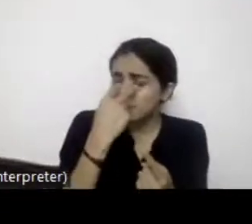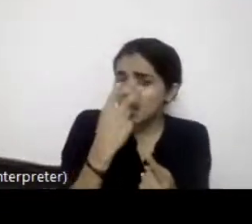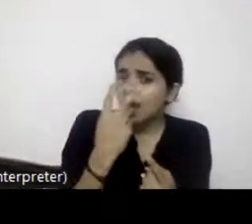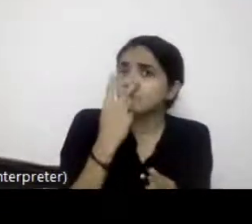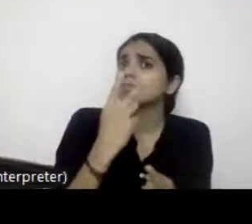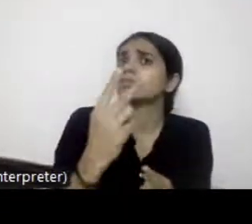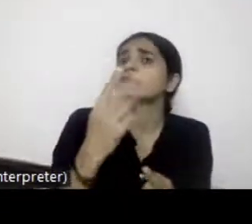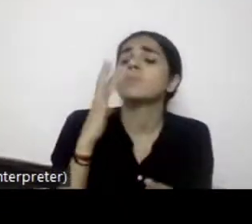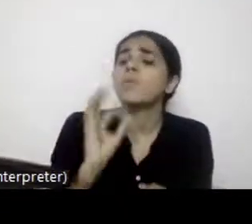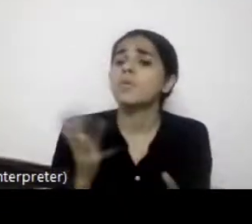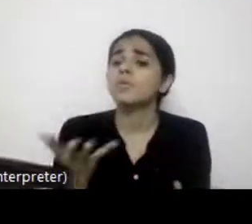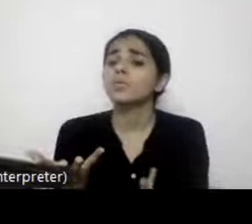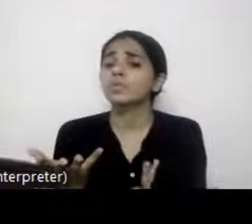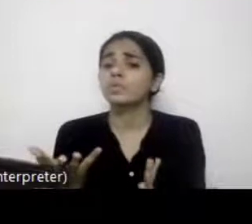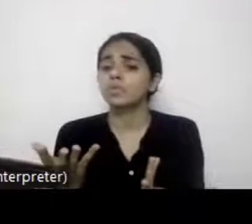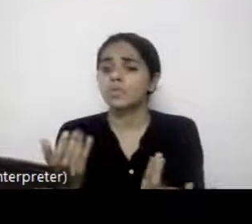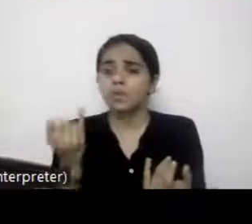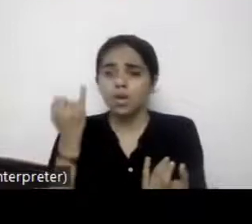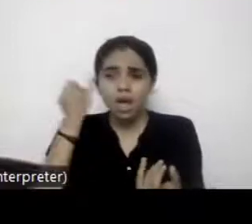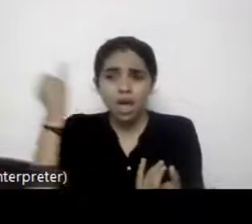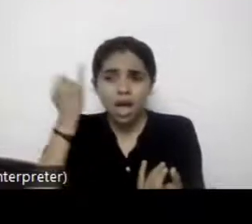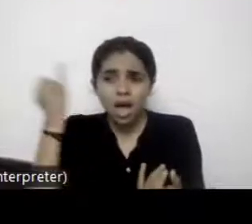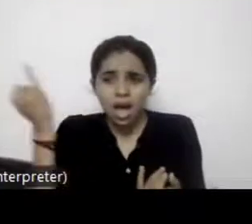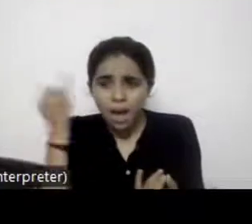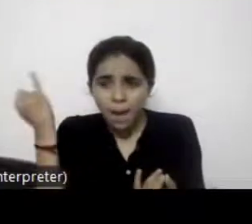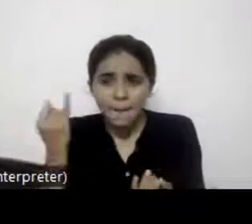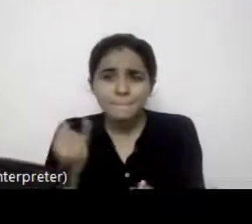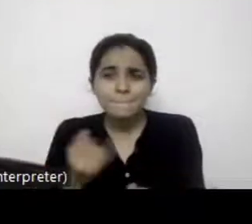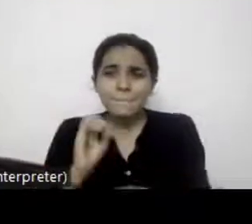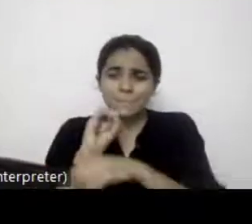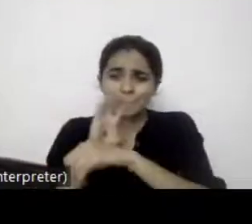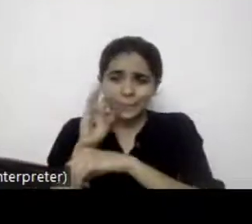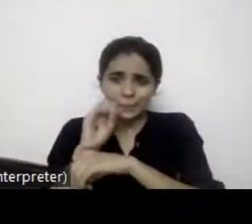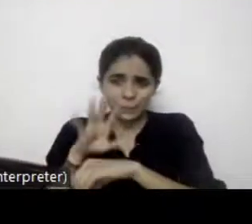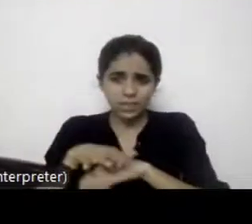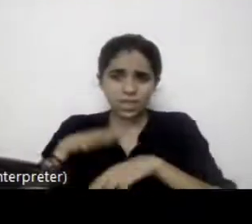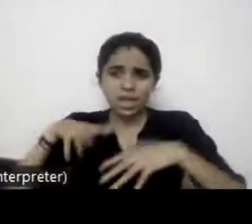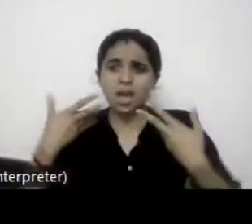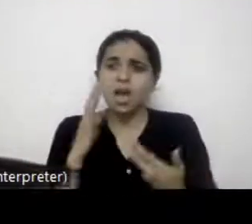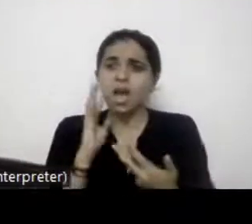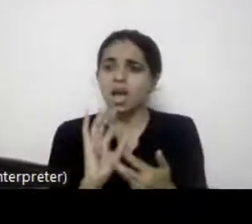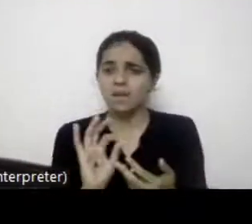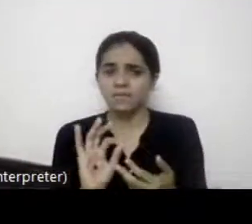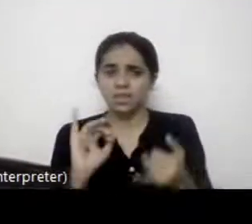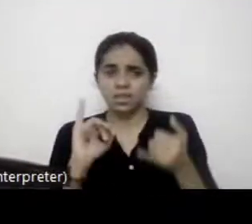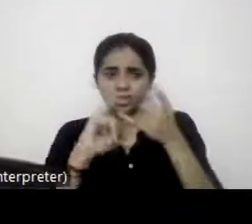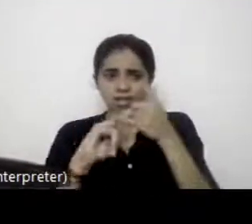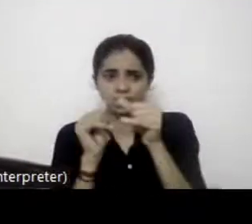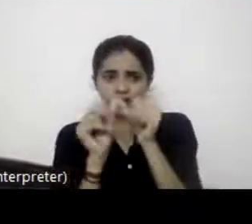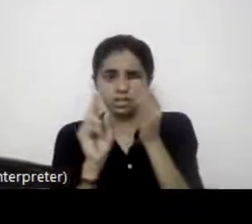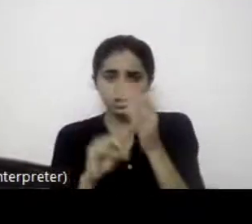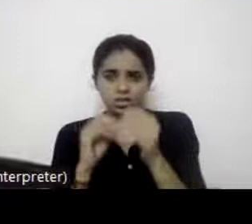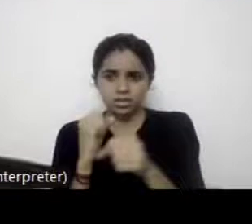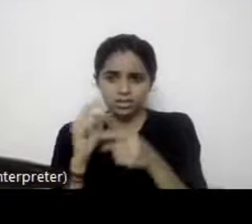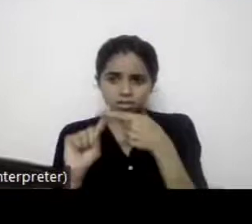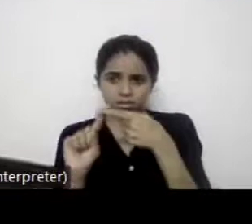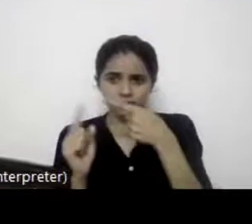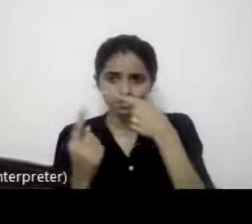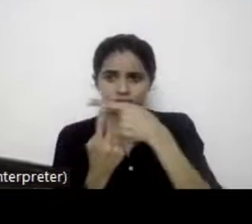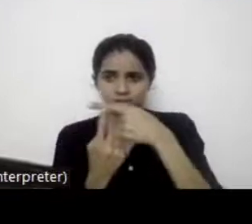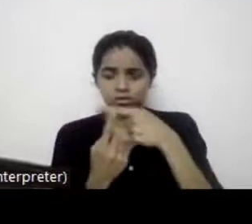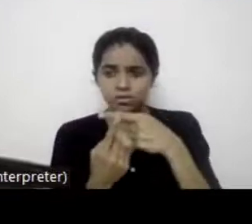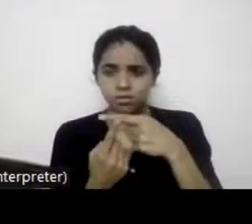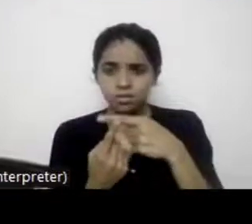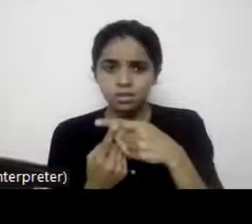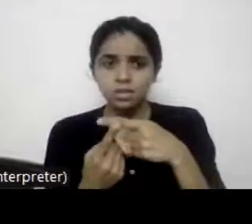is promoting this idea of cure? And in Sangeet, for the first time, we see that a woman,